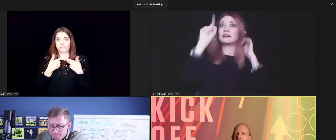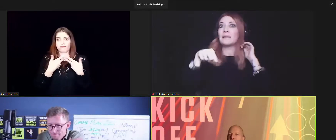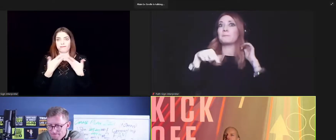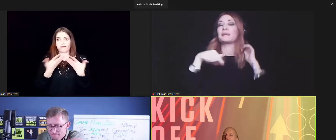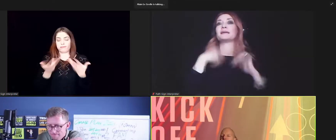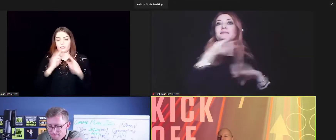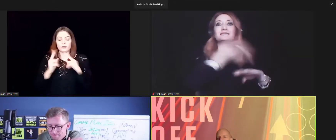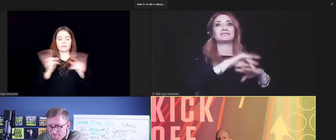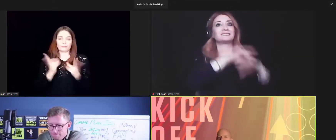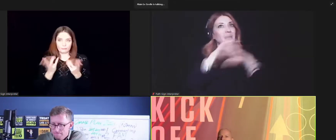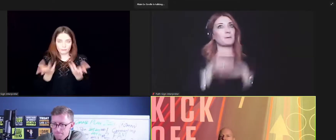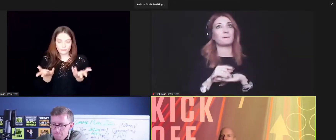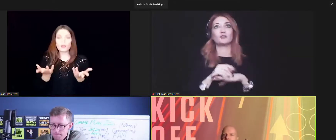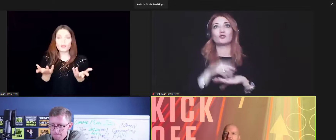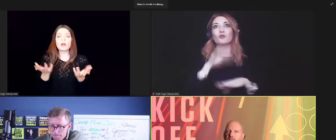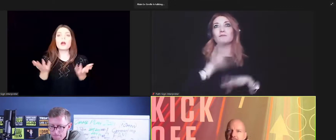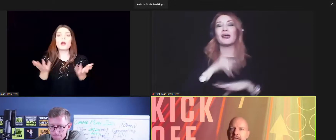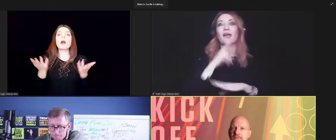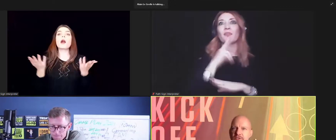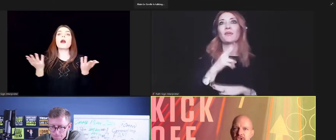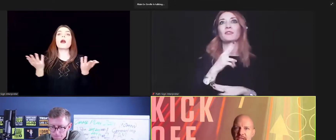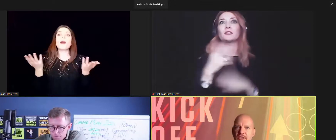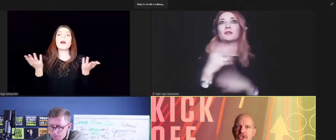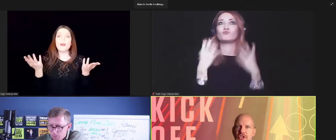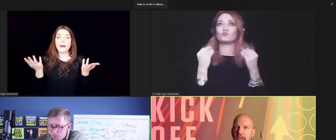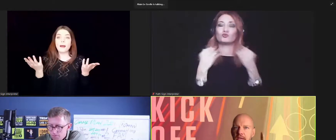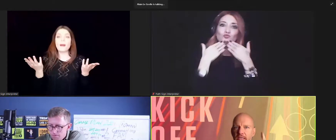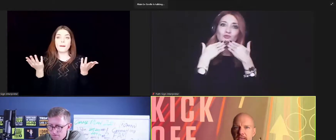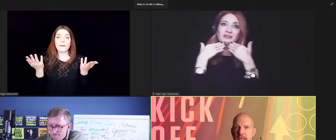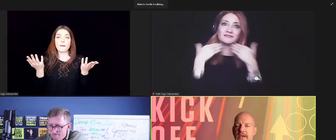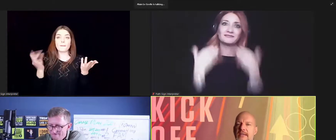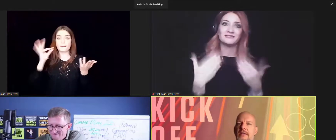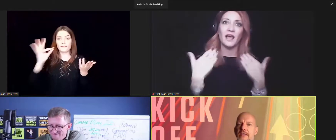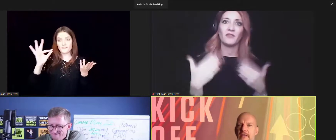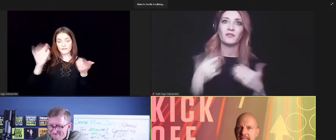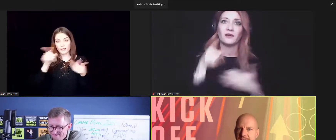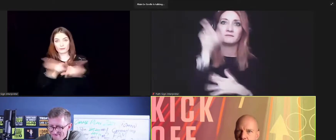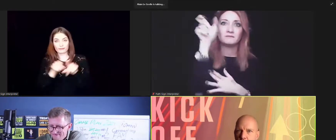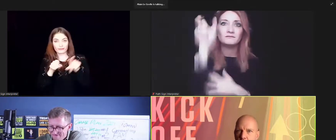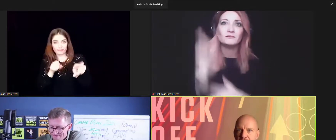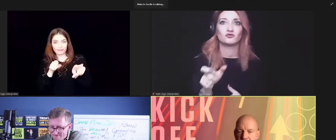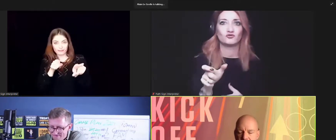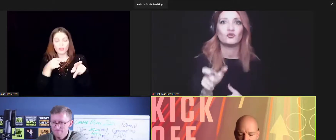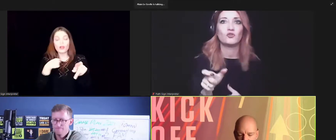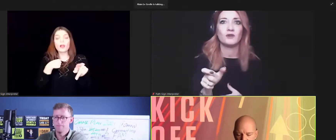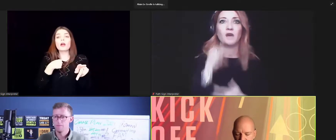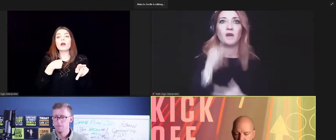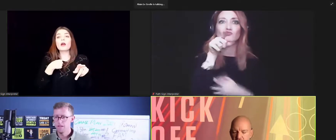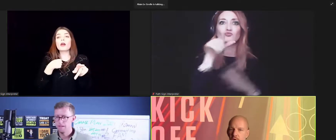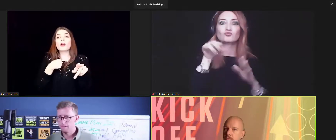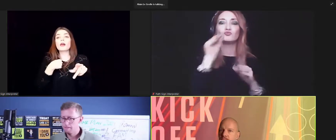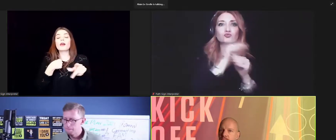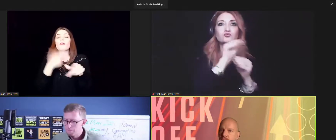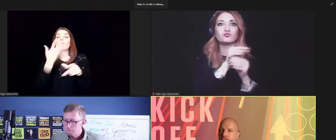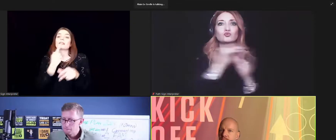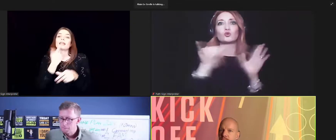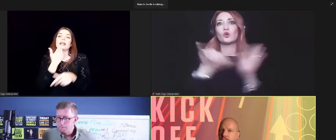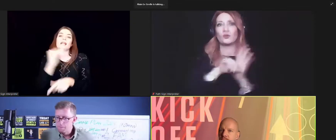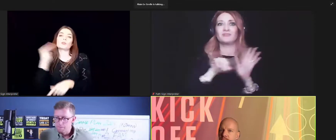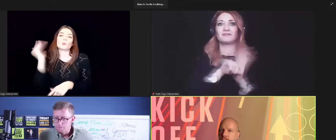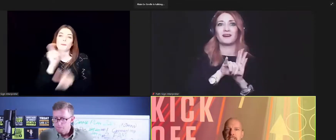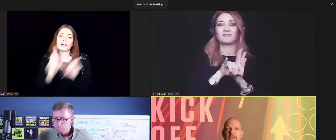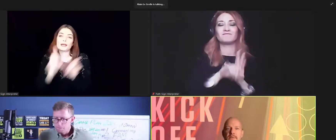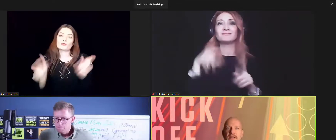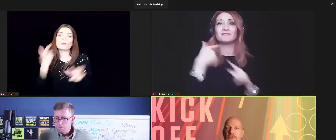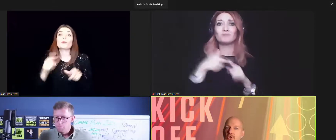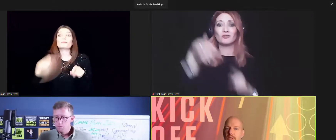did, because this is a life-changing event that we have. So let's go